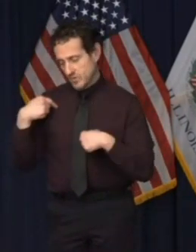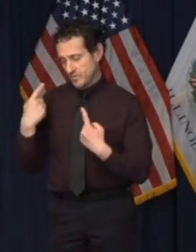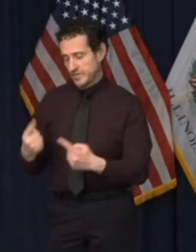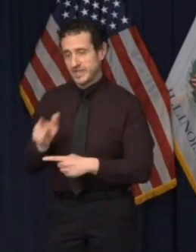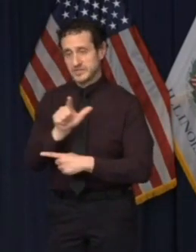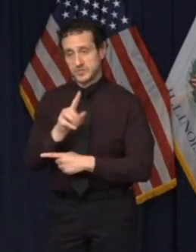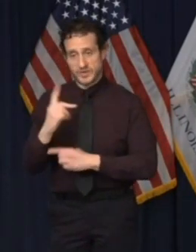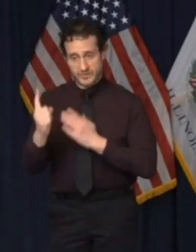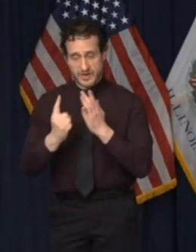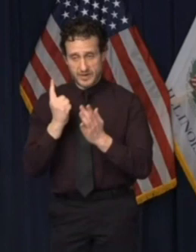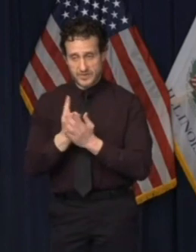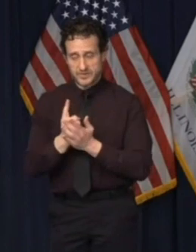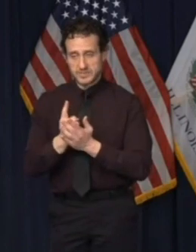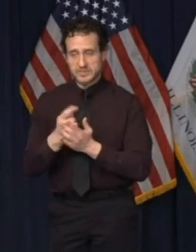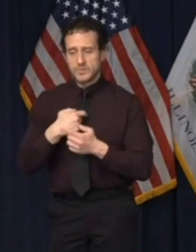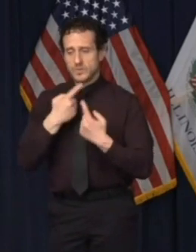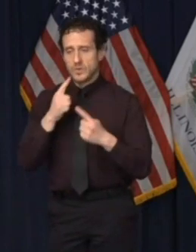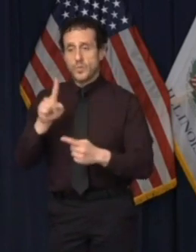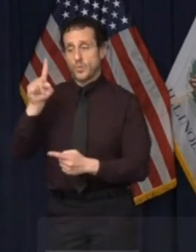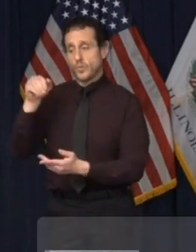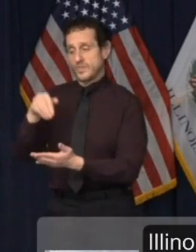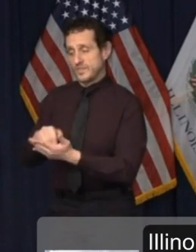24 hours, we're announcing